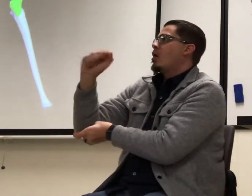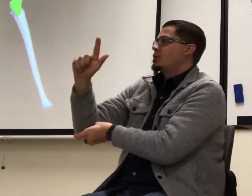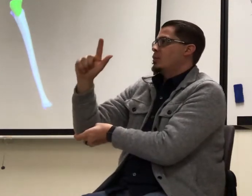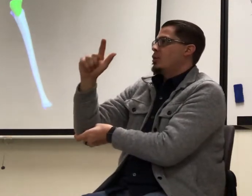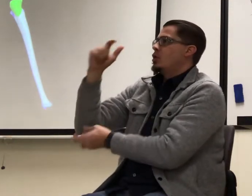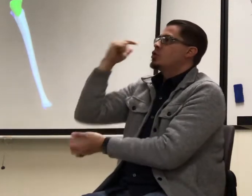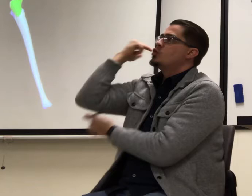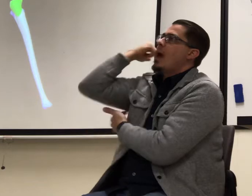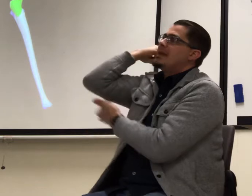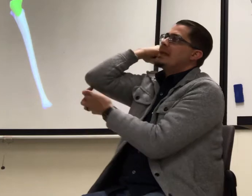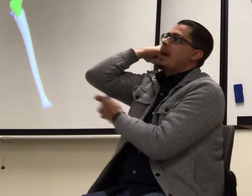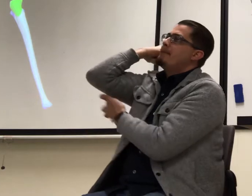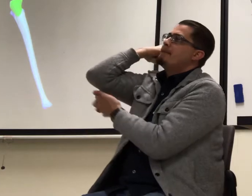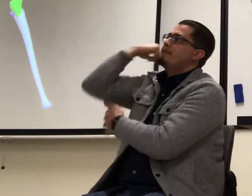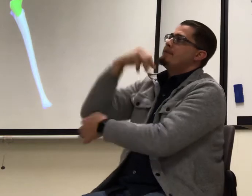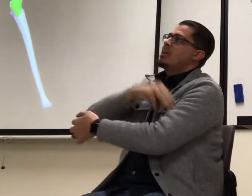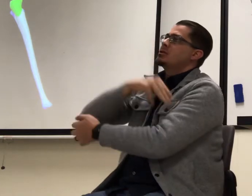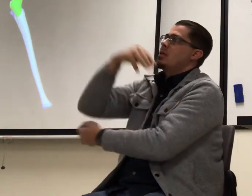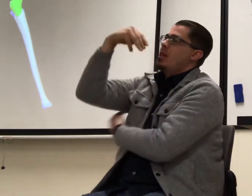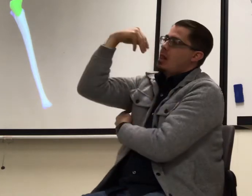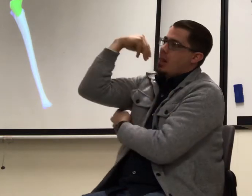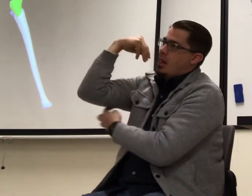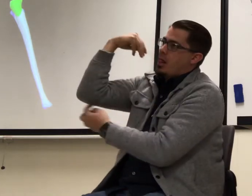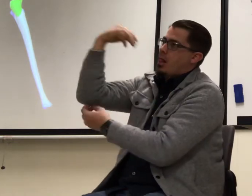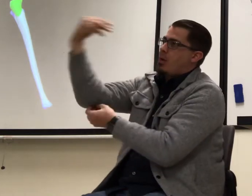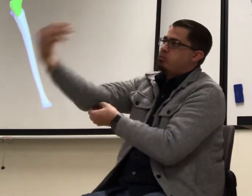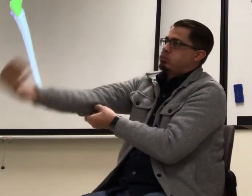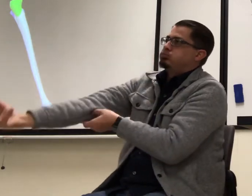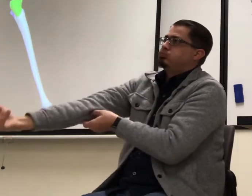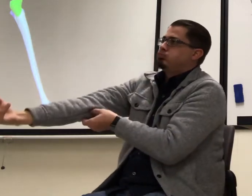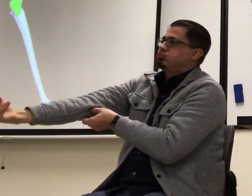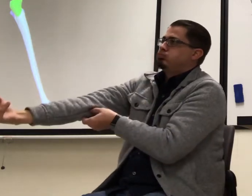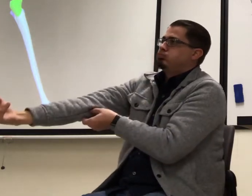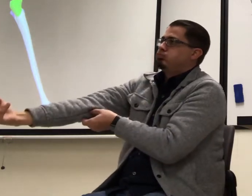triceps, brachii